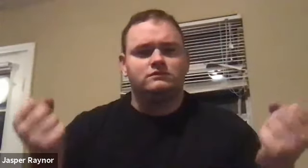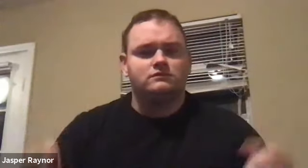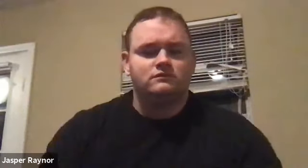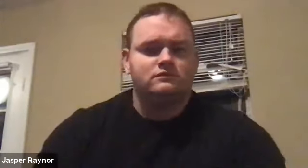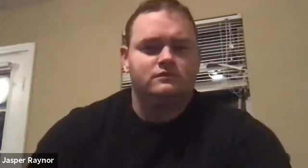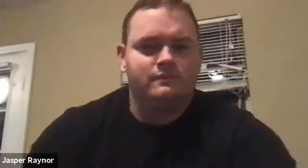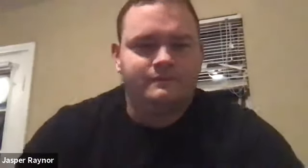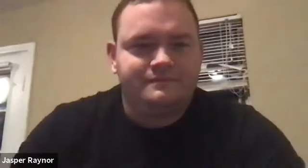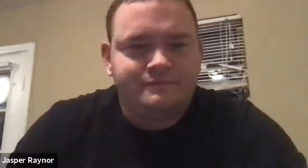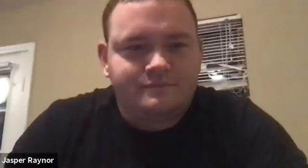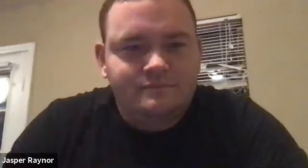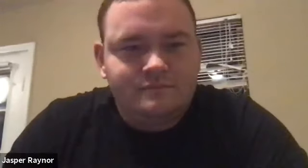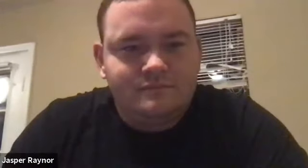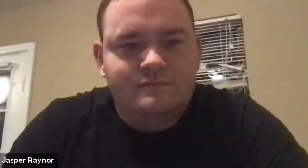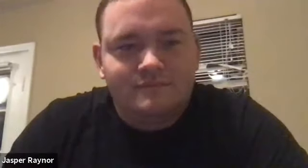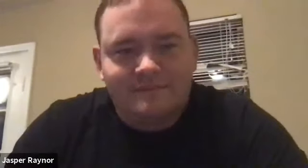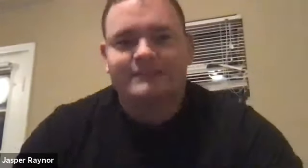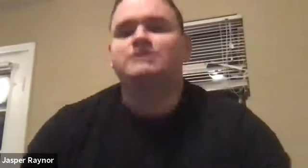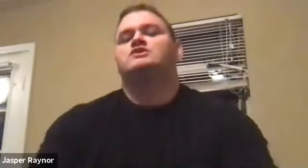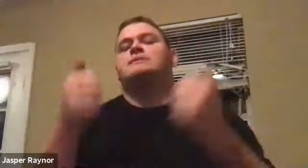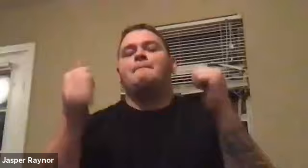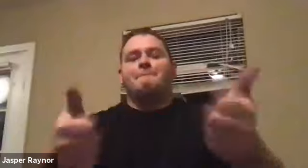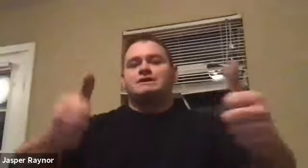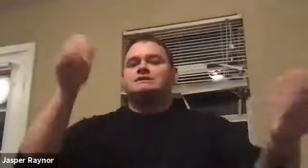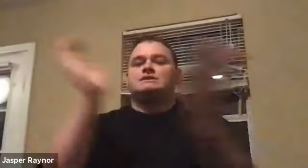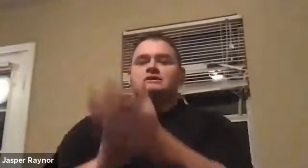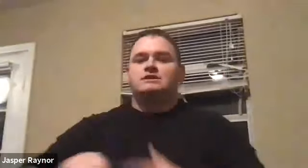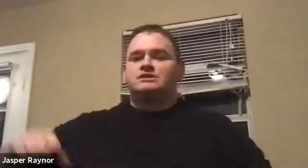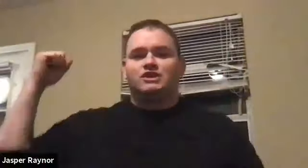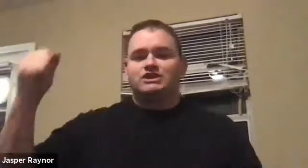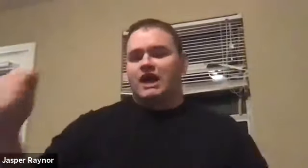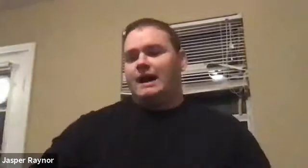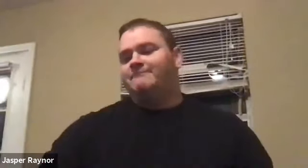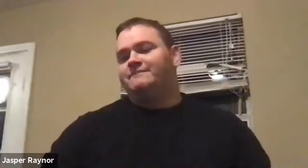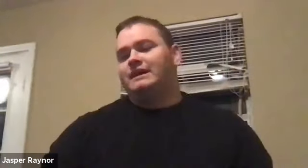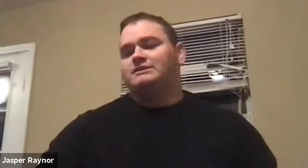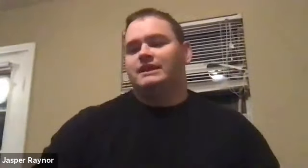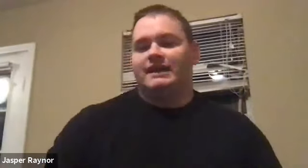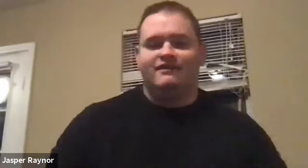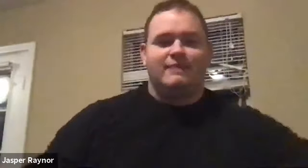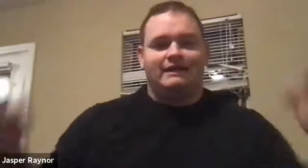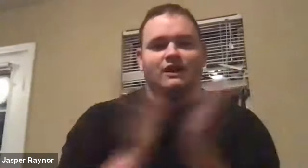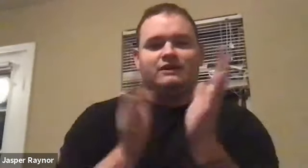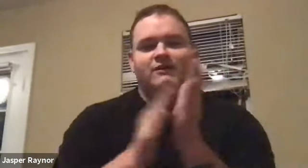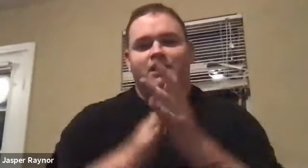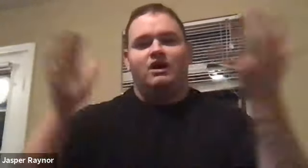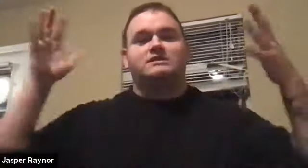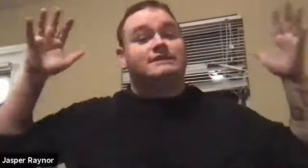Good job. That was it. Everybody, round of applause. Death